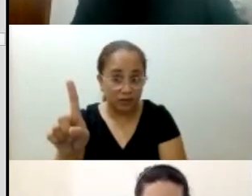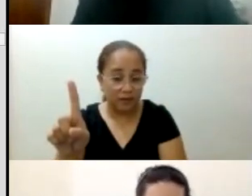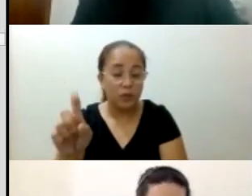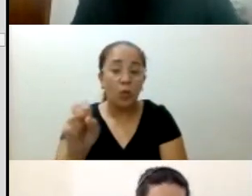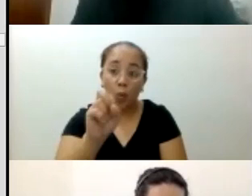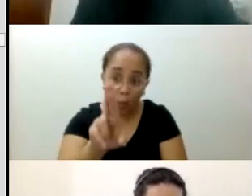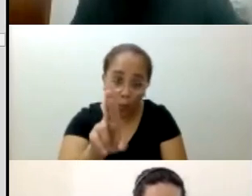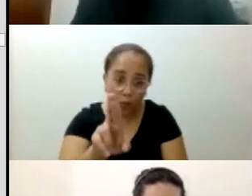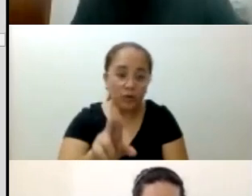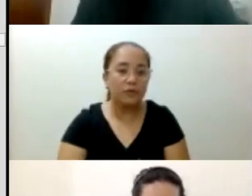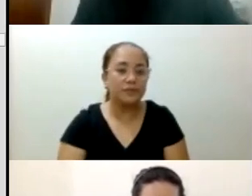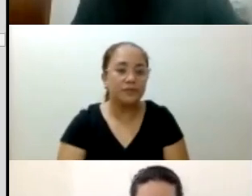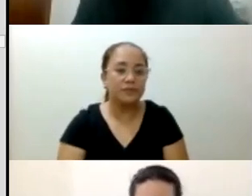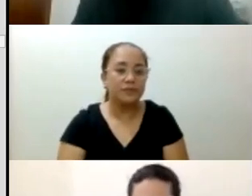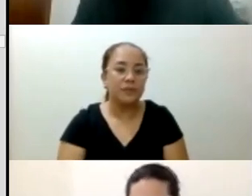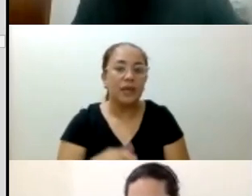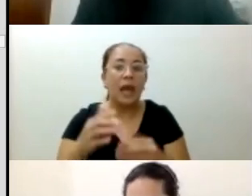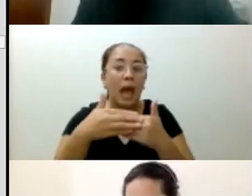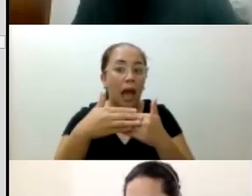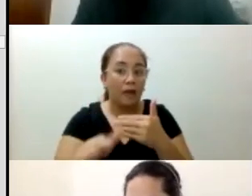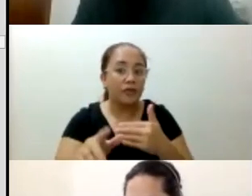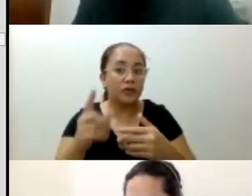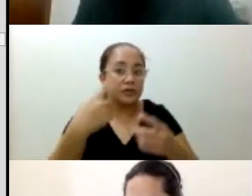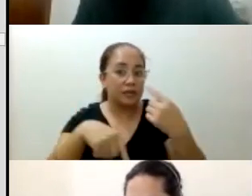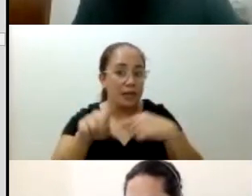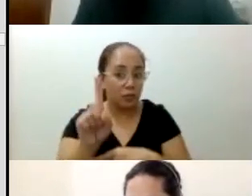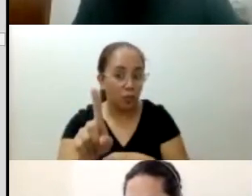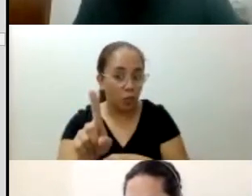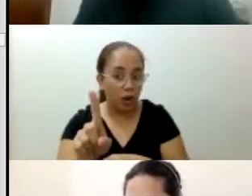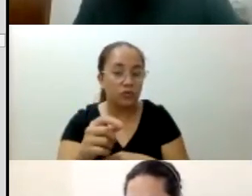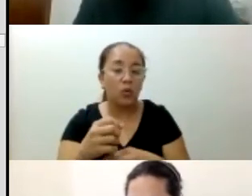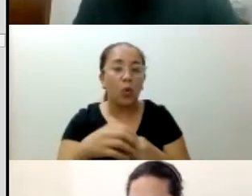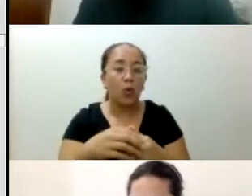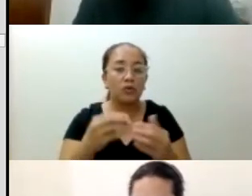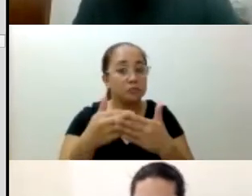or after sign 1 or either before or after.